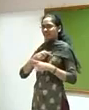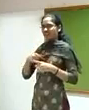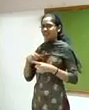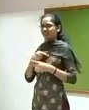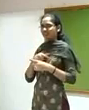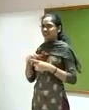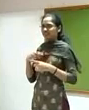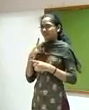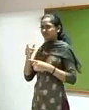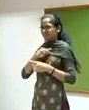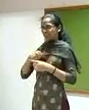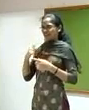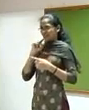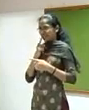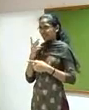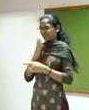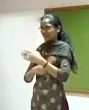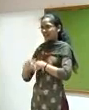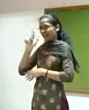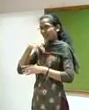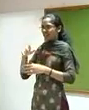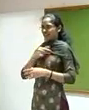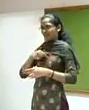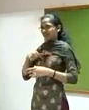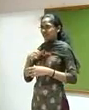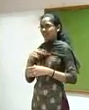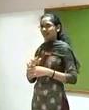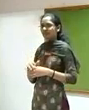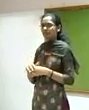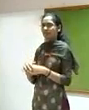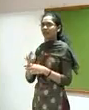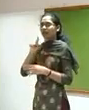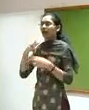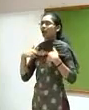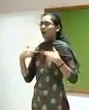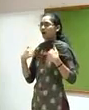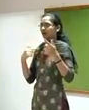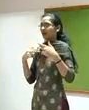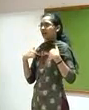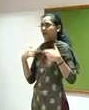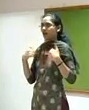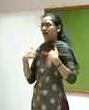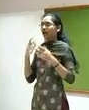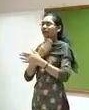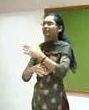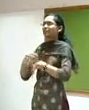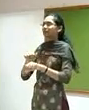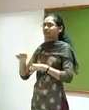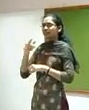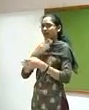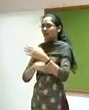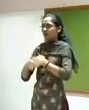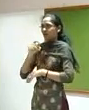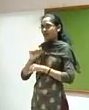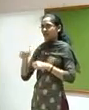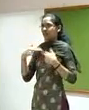is the implementation of the definition in the Indian context. For example, today we rely on disability certificates for getting all kinds of benefits or going to